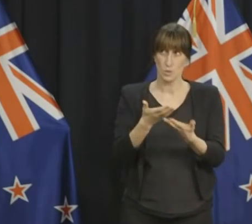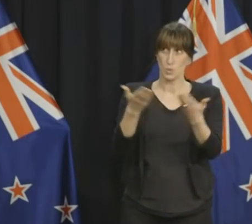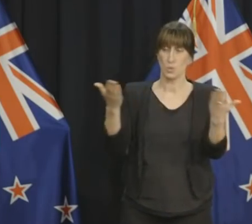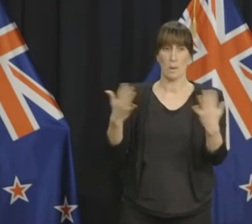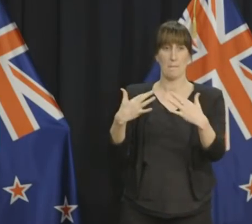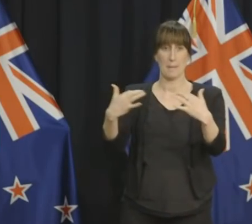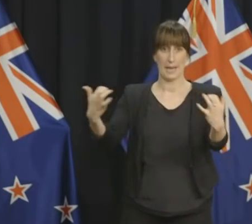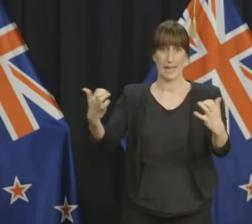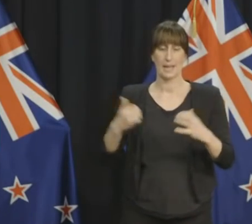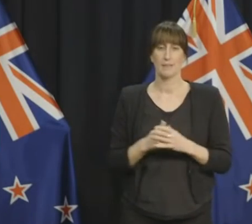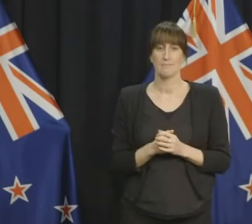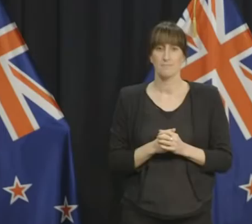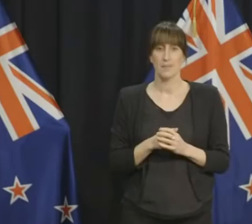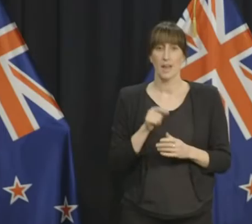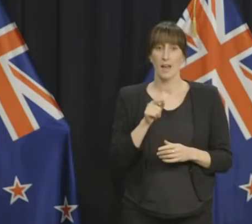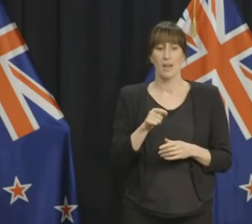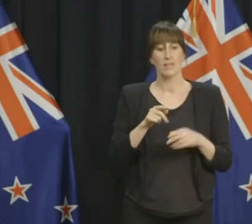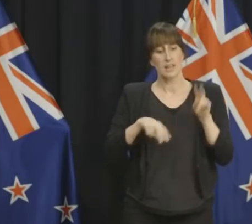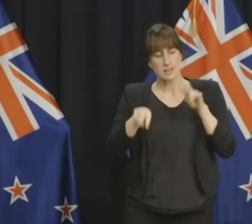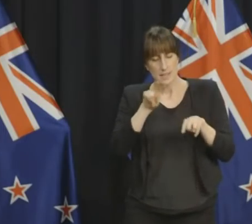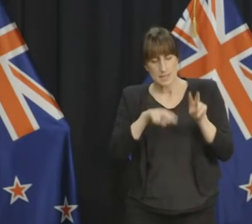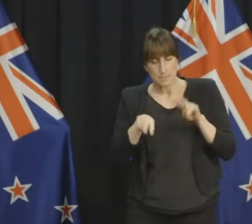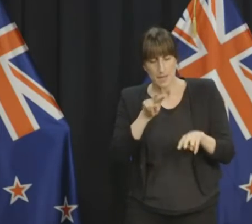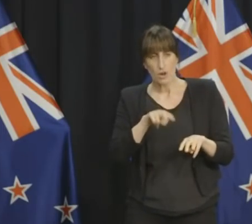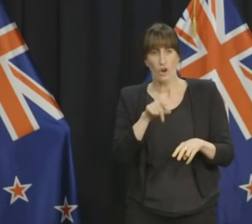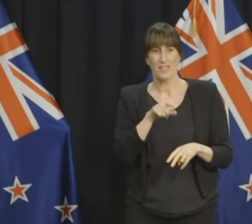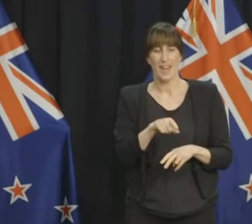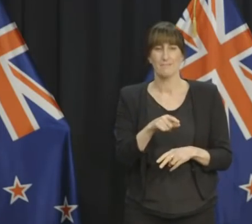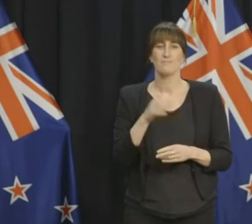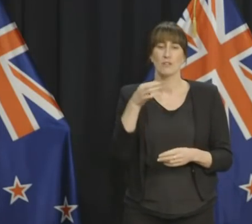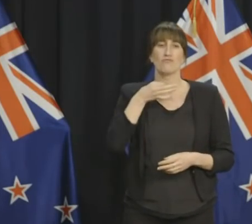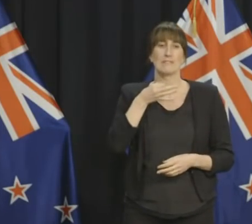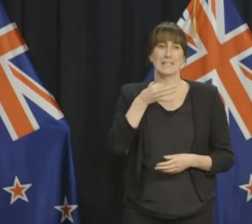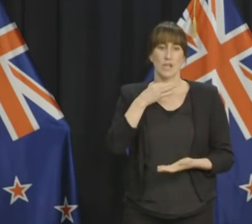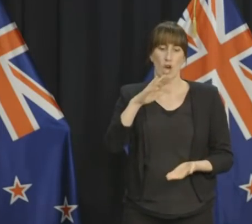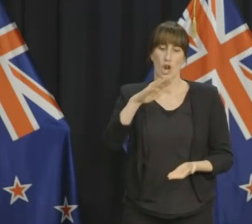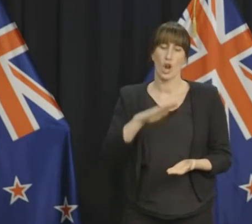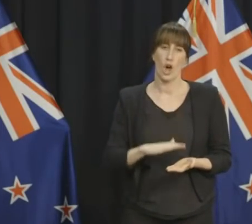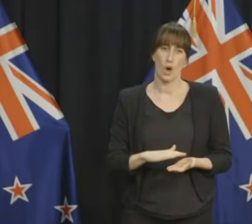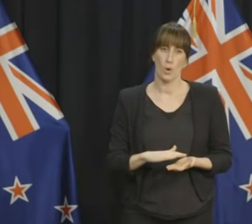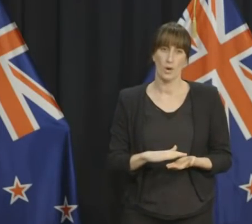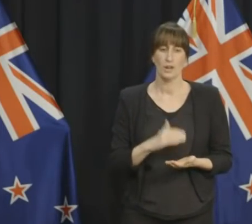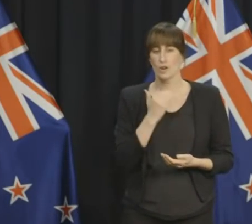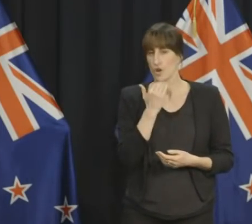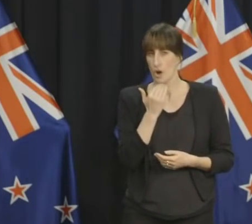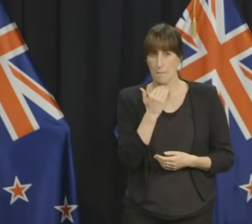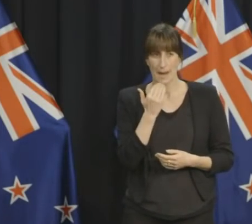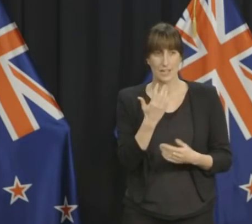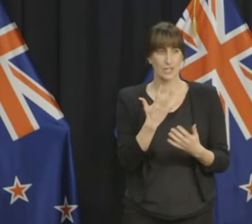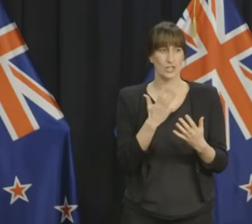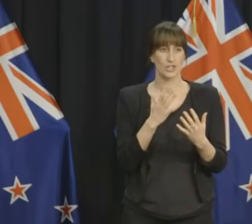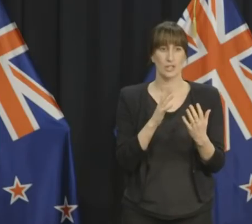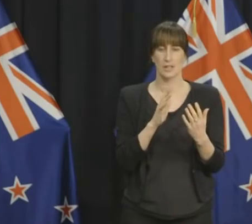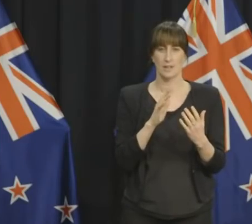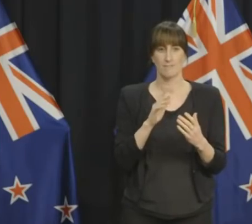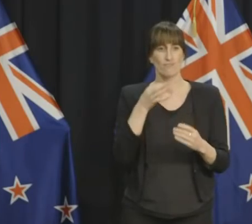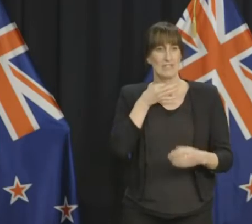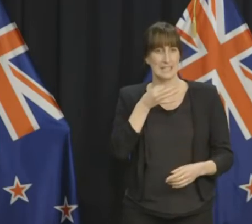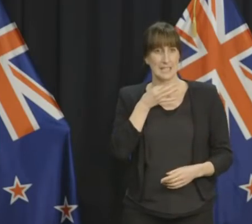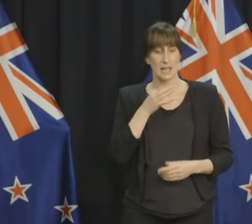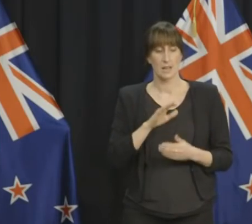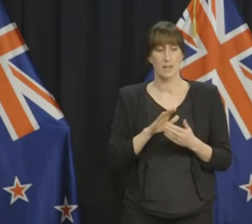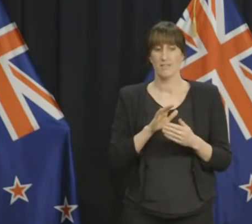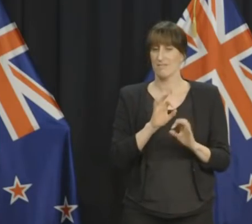current assessment of the risk is low. The person did not come into close or casual contact, that is 2 metres or